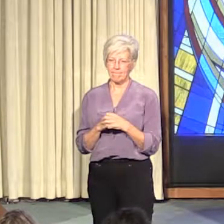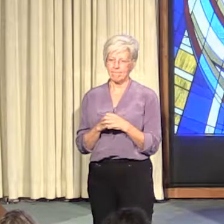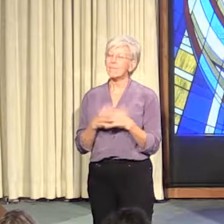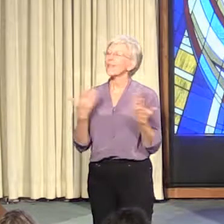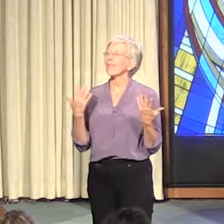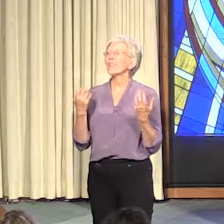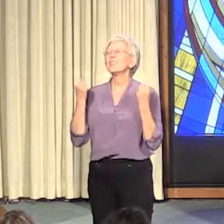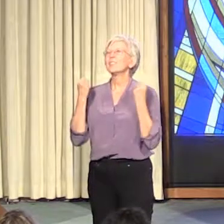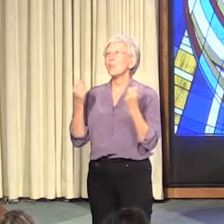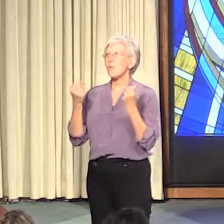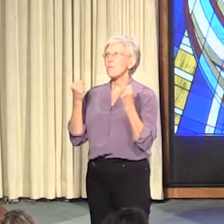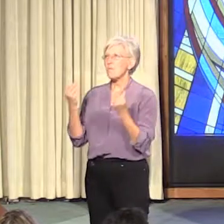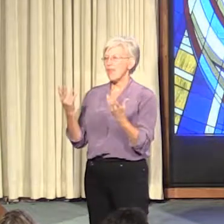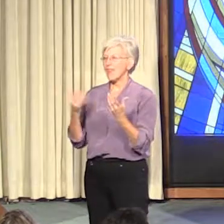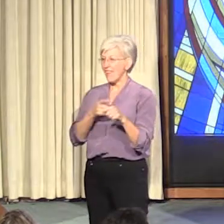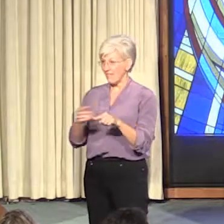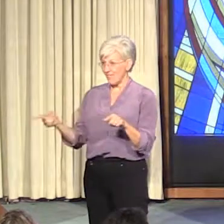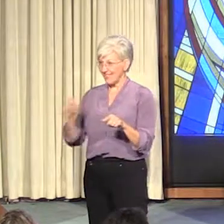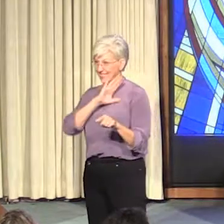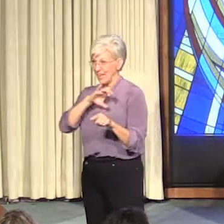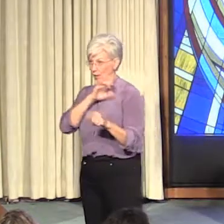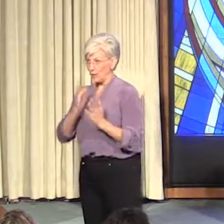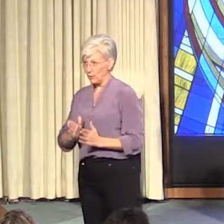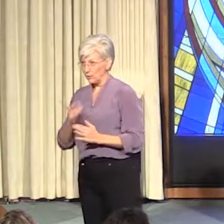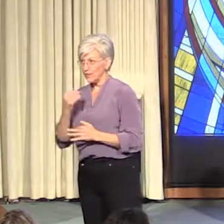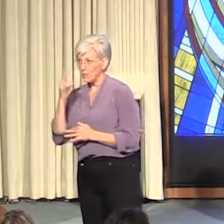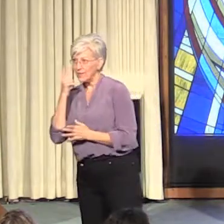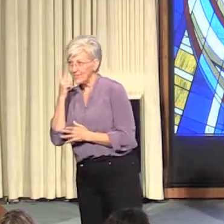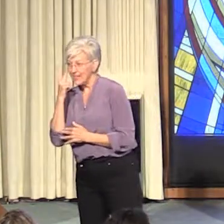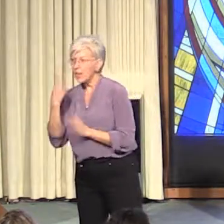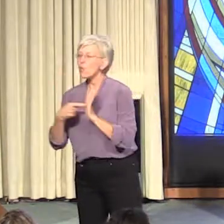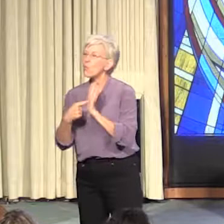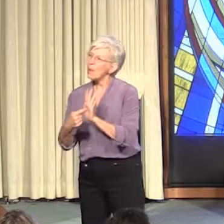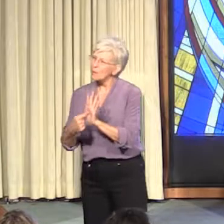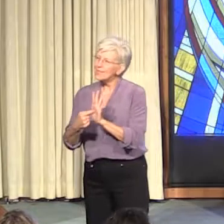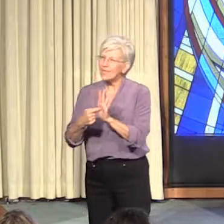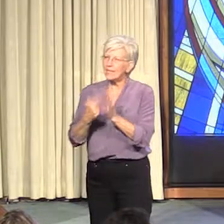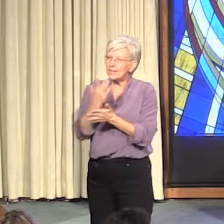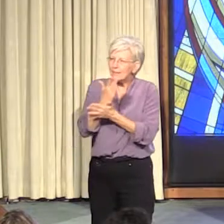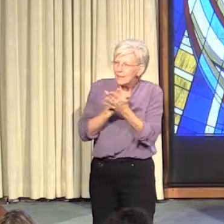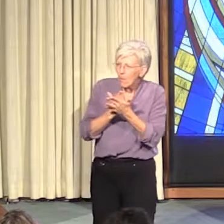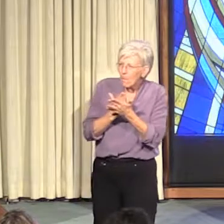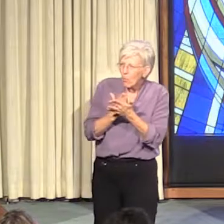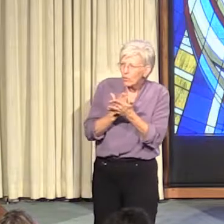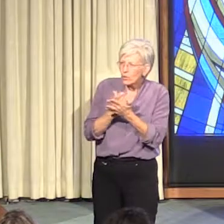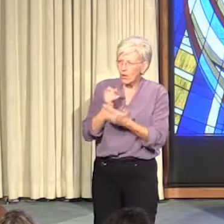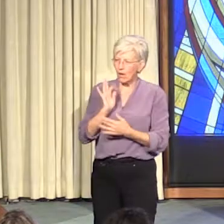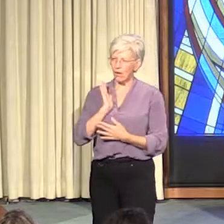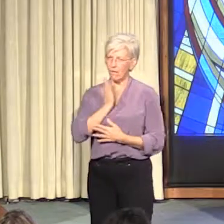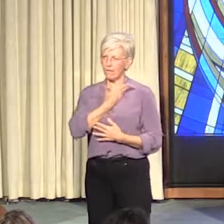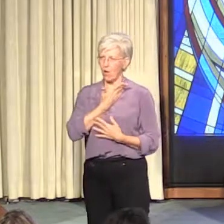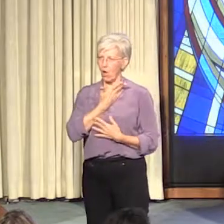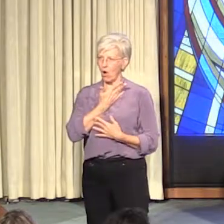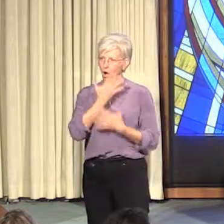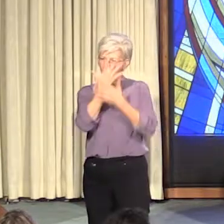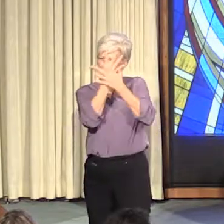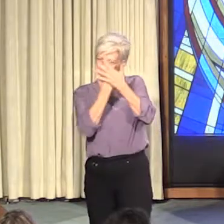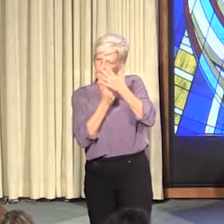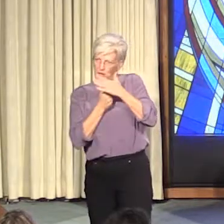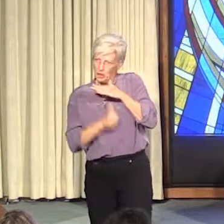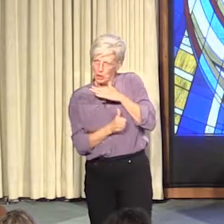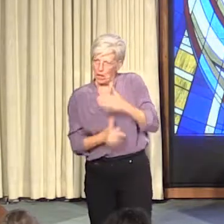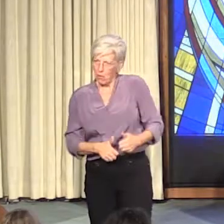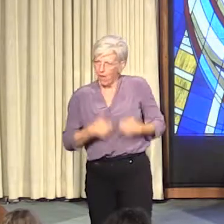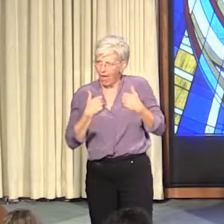So many of these characters that we see represent some portion of our shadow life. And in